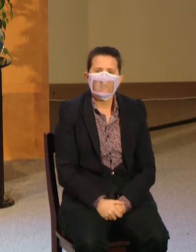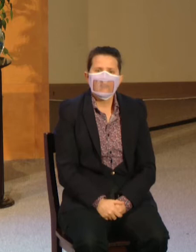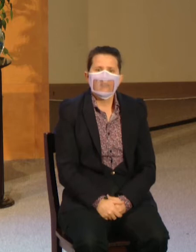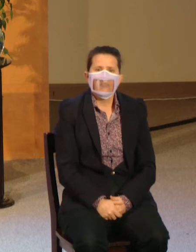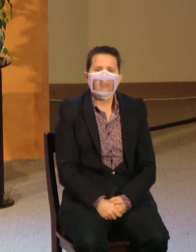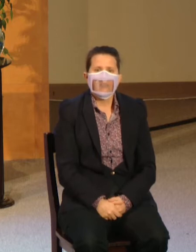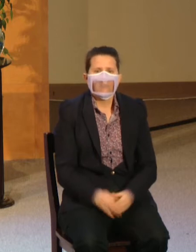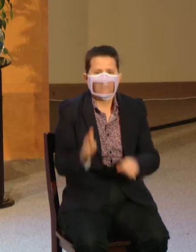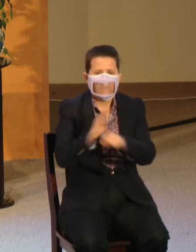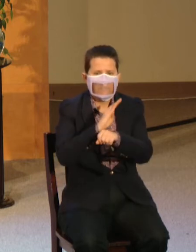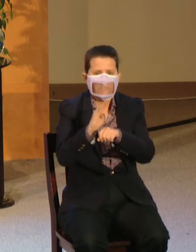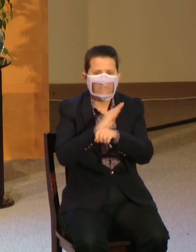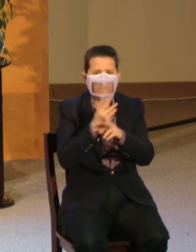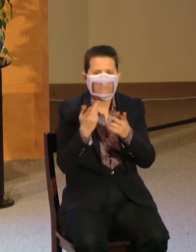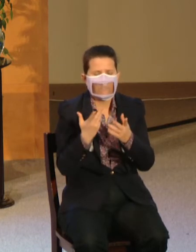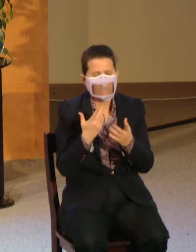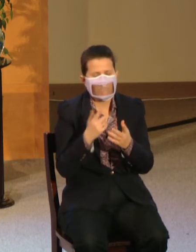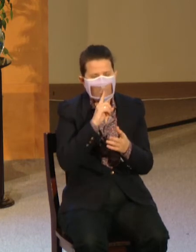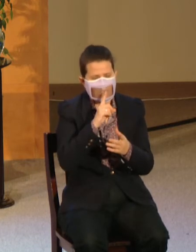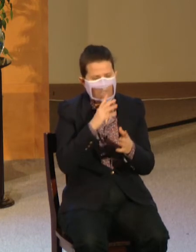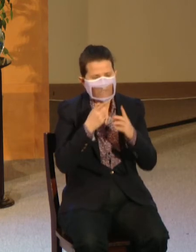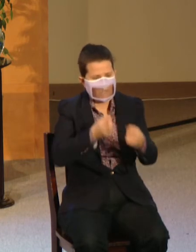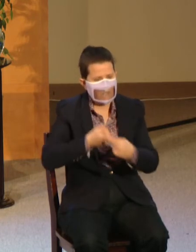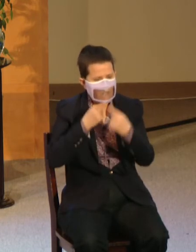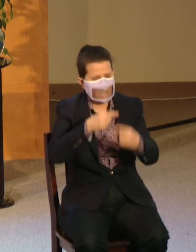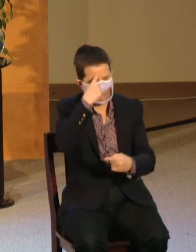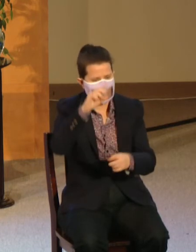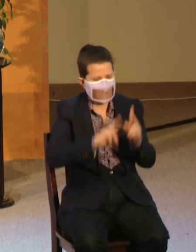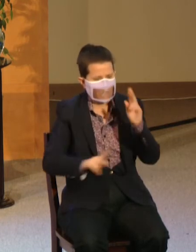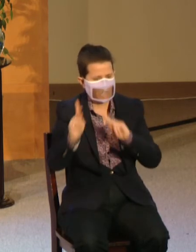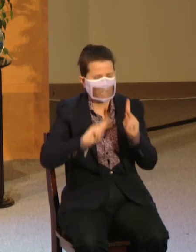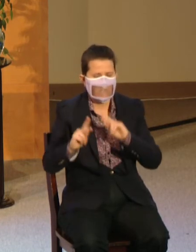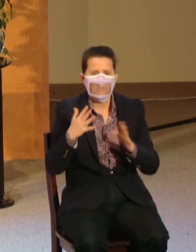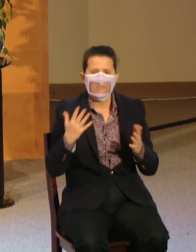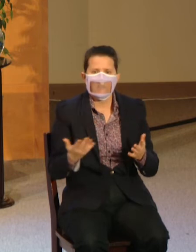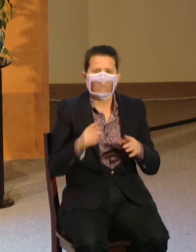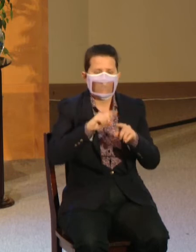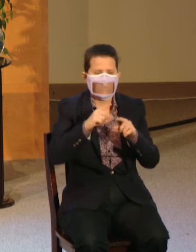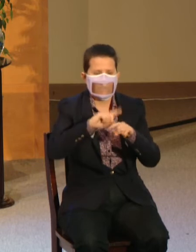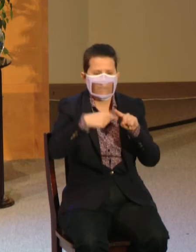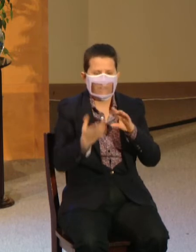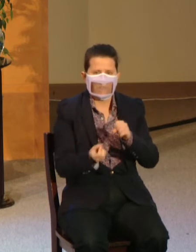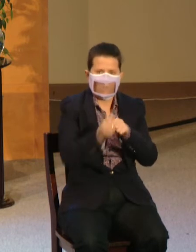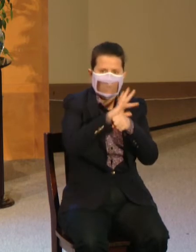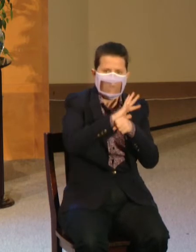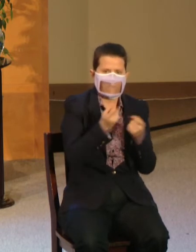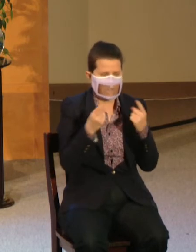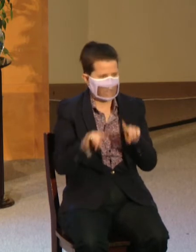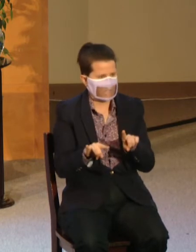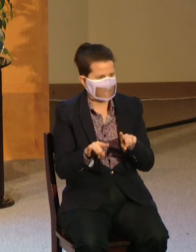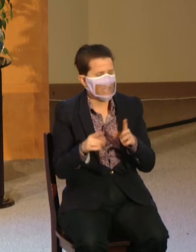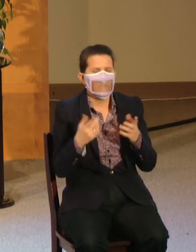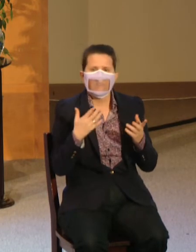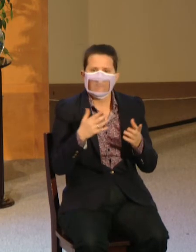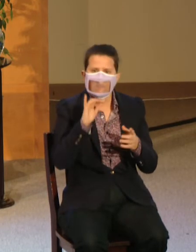Something happened when COVID hit. People were forced to leave their jobs, and many of them aren't coming back.